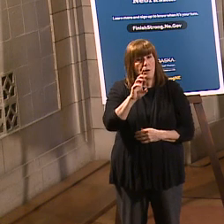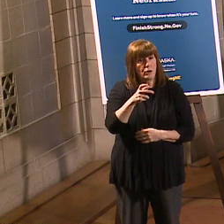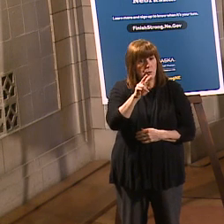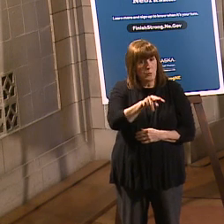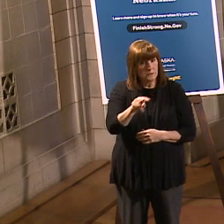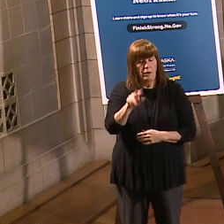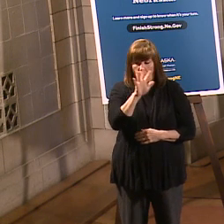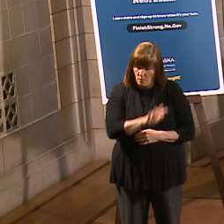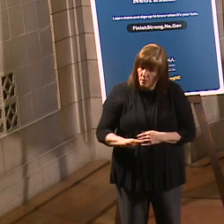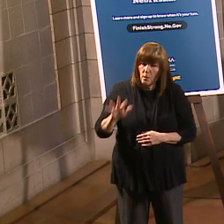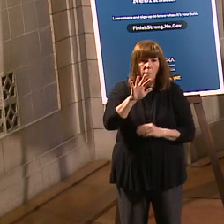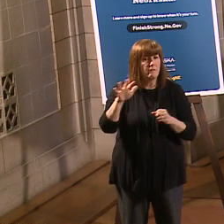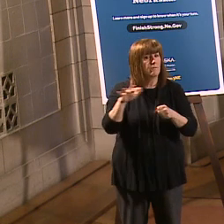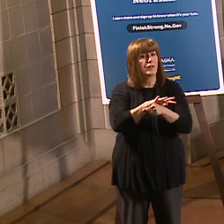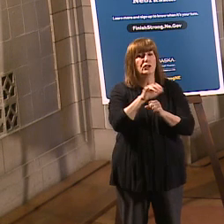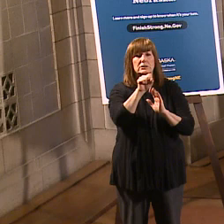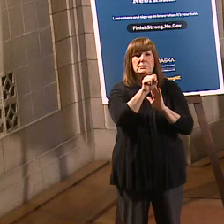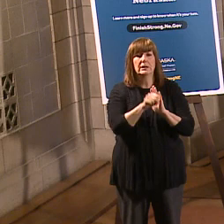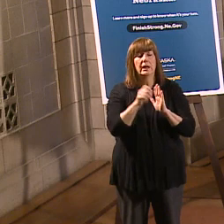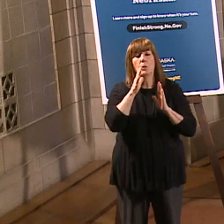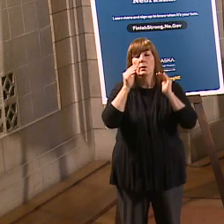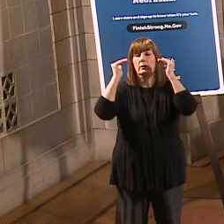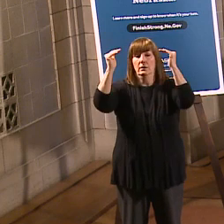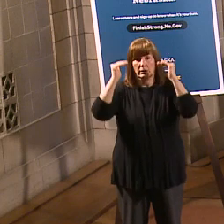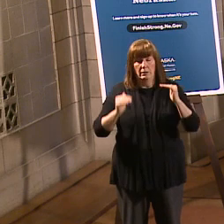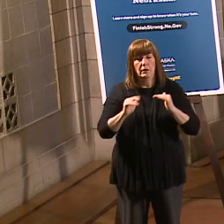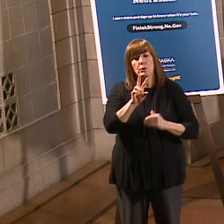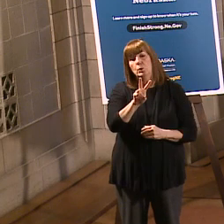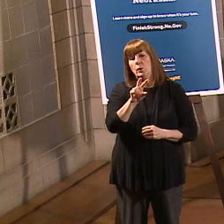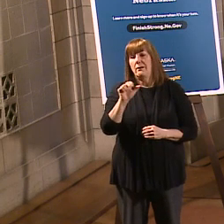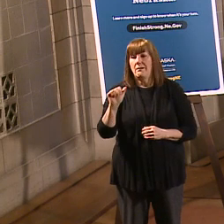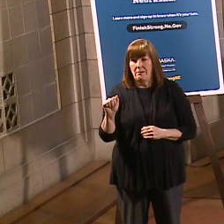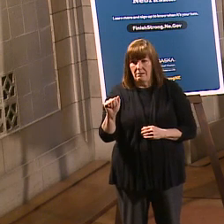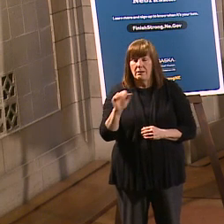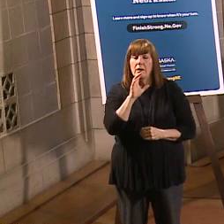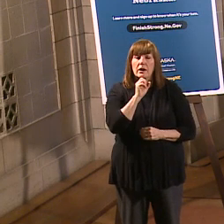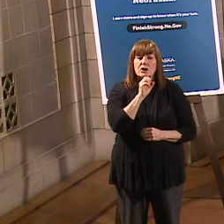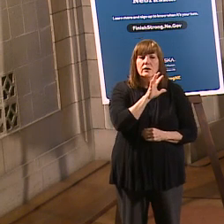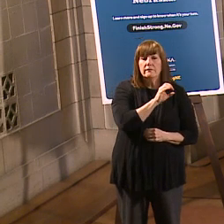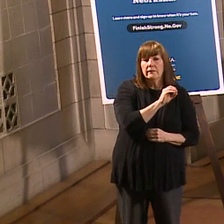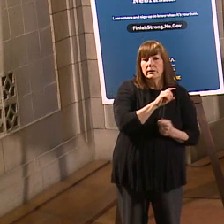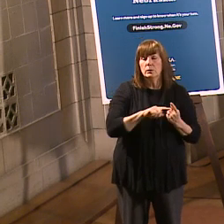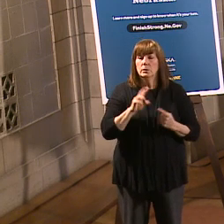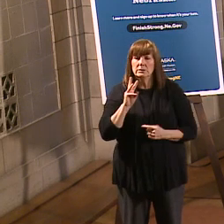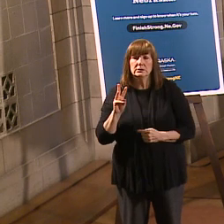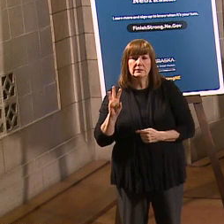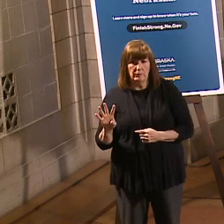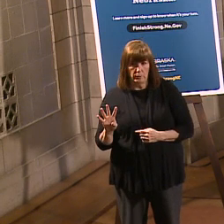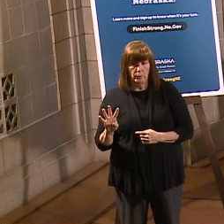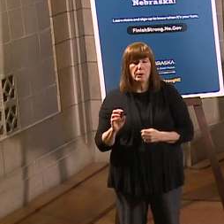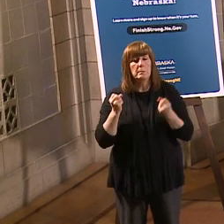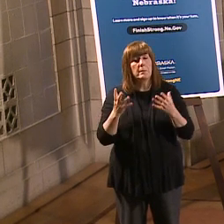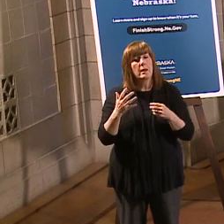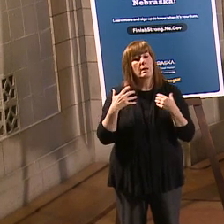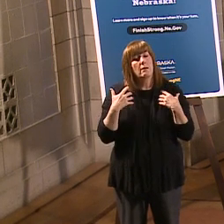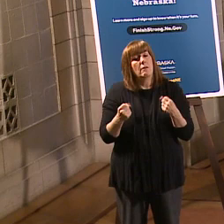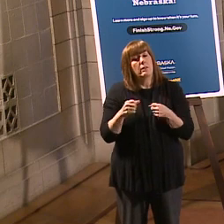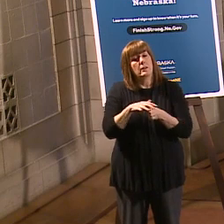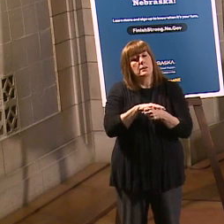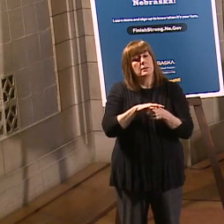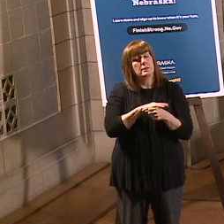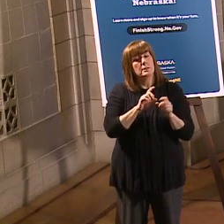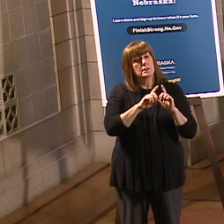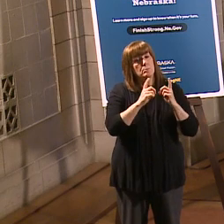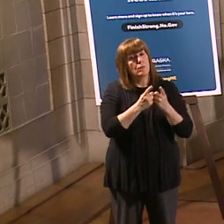the entire state will move to phase 2A, which is age 50 to 64. Many of the health departments are working on the final groups of